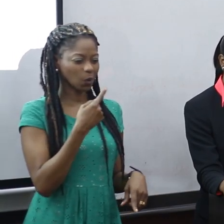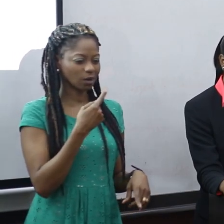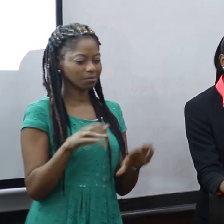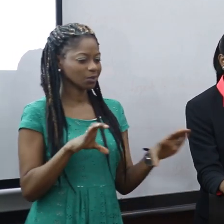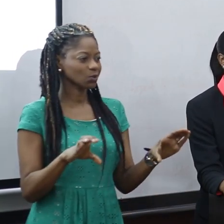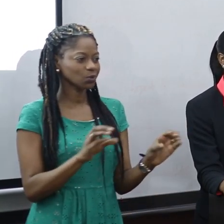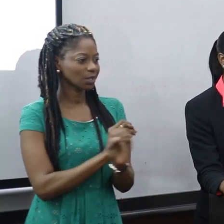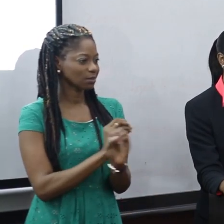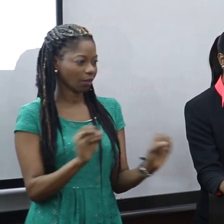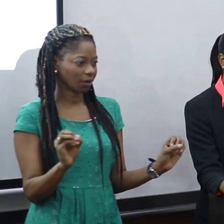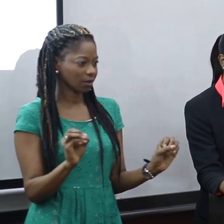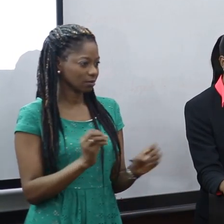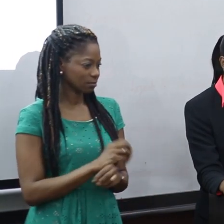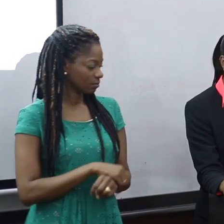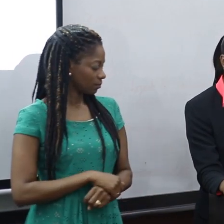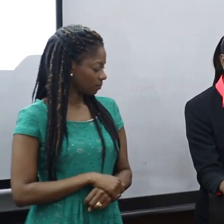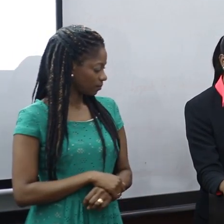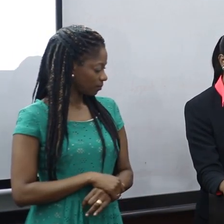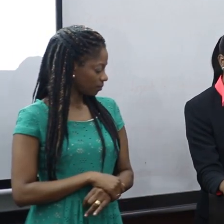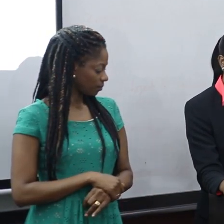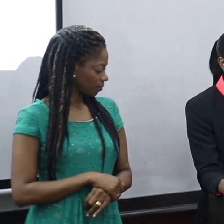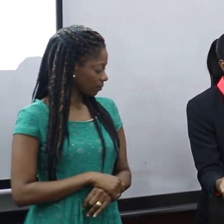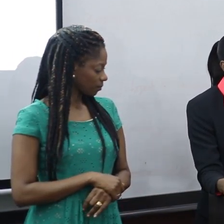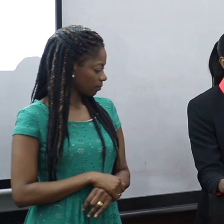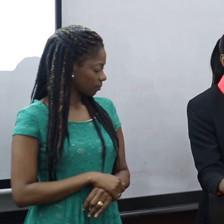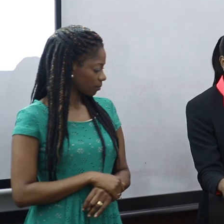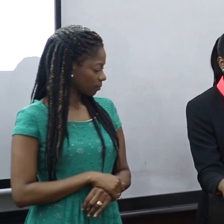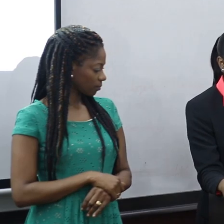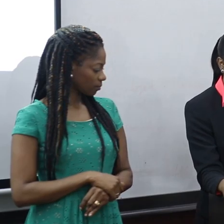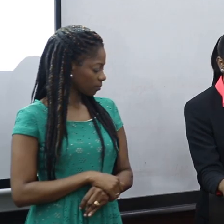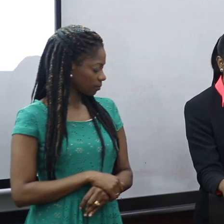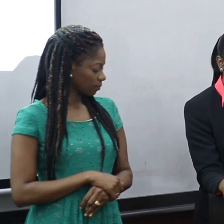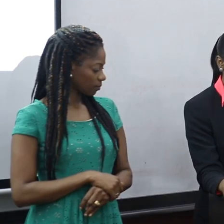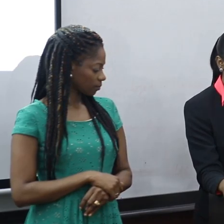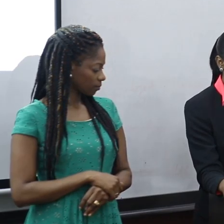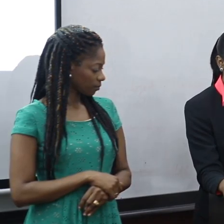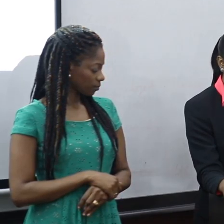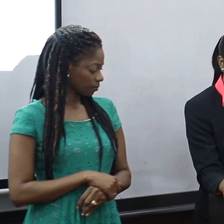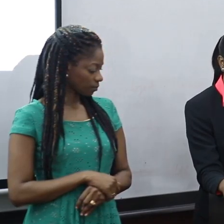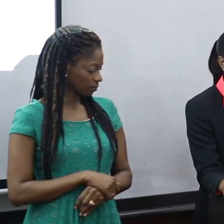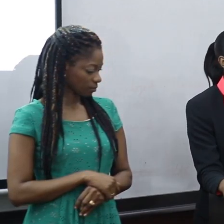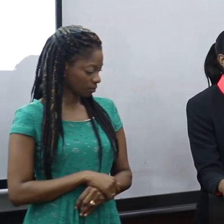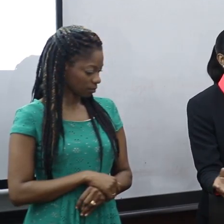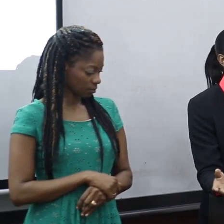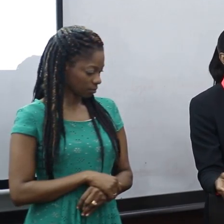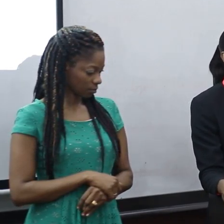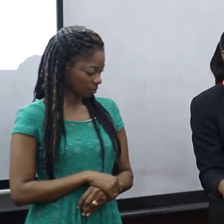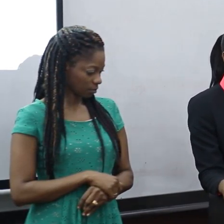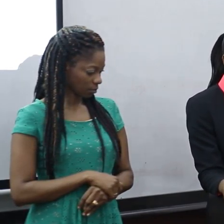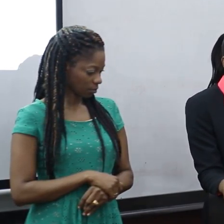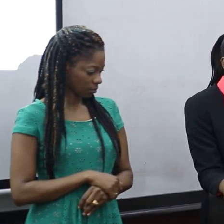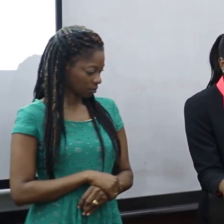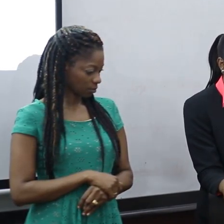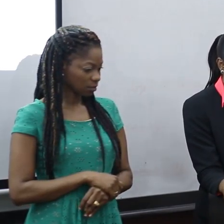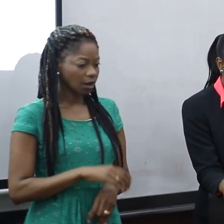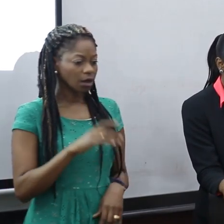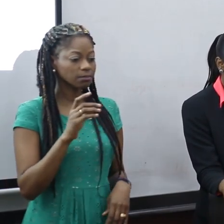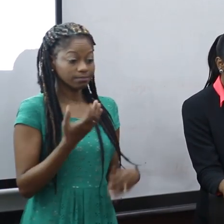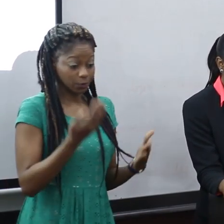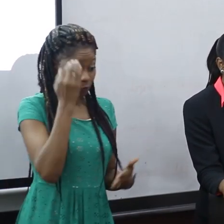supportive concepts or analysis to give it flesh. Yes, the principle of accommodation is limited, but what does that mean in the